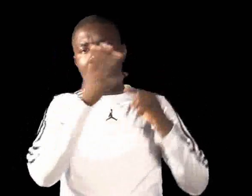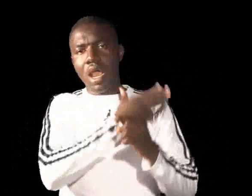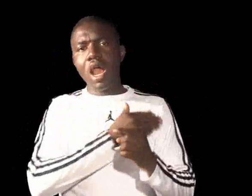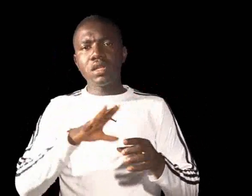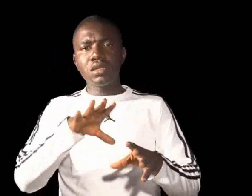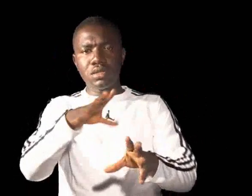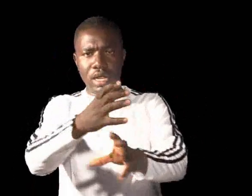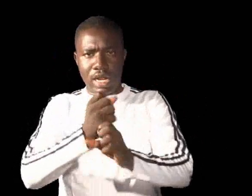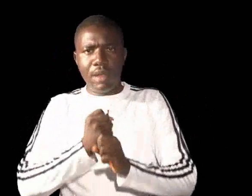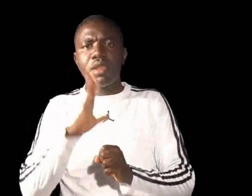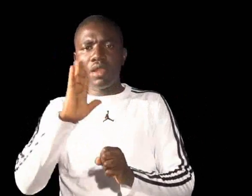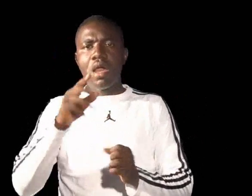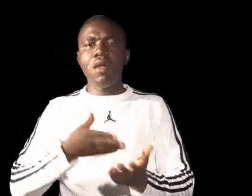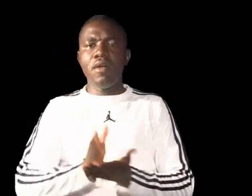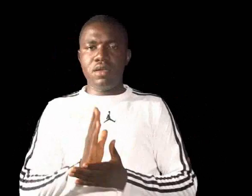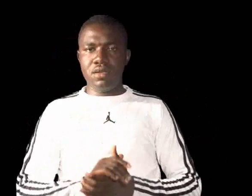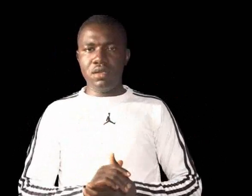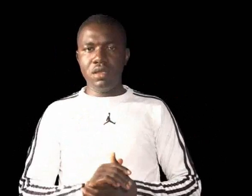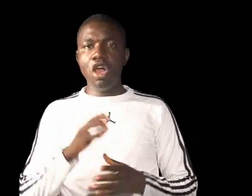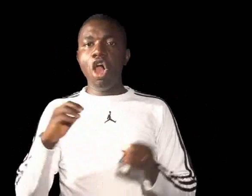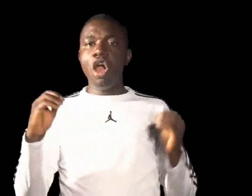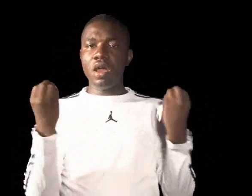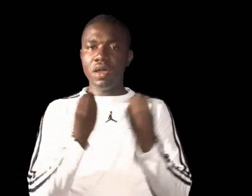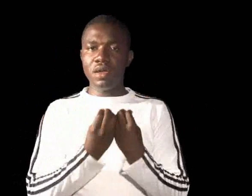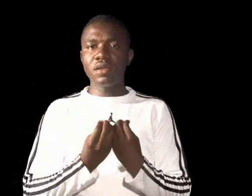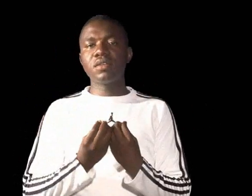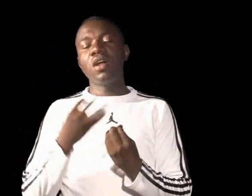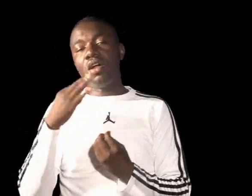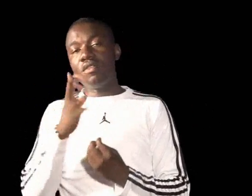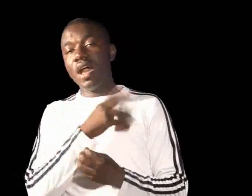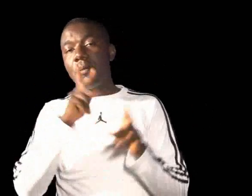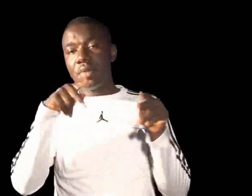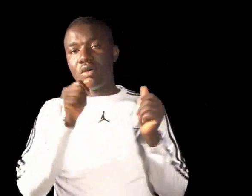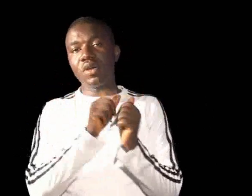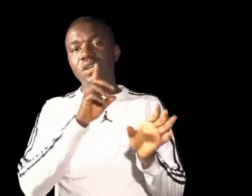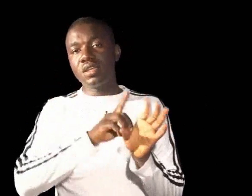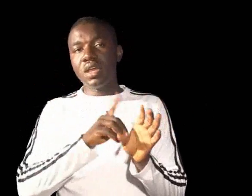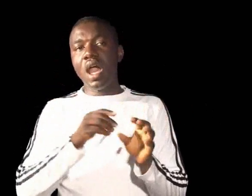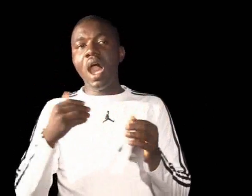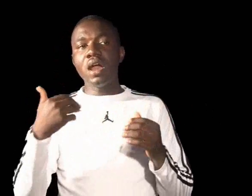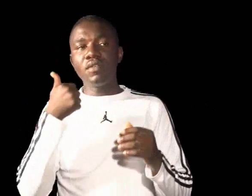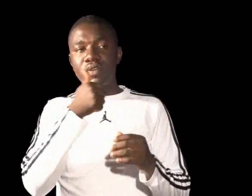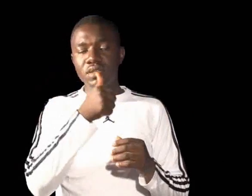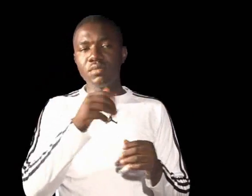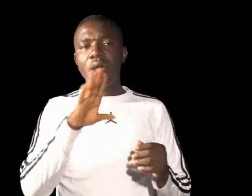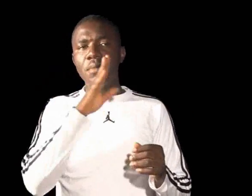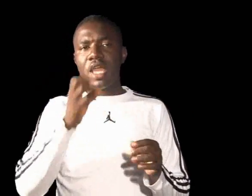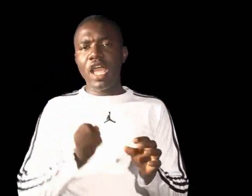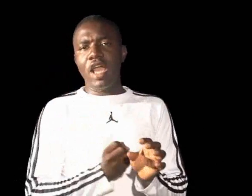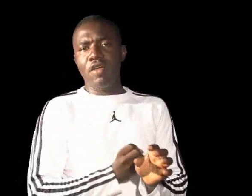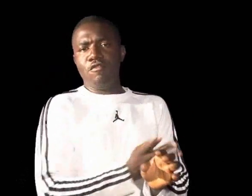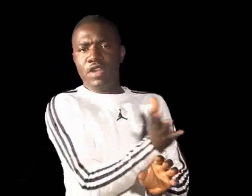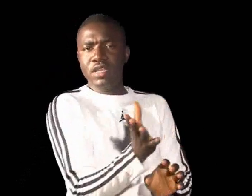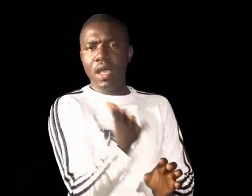claim their rights. Organizations of and for persons with disabilities have themselves been heavily influenced by